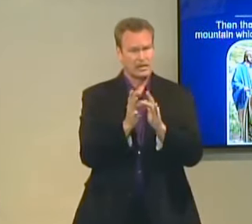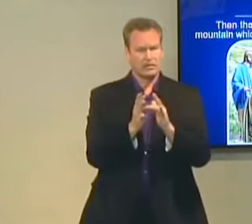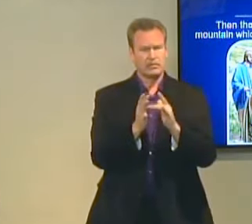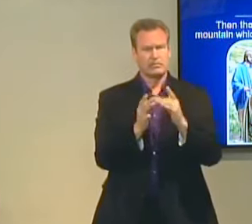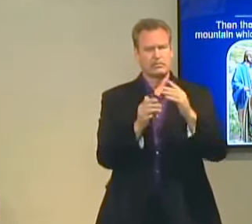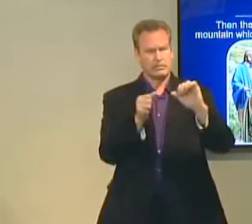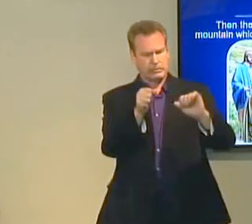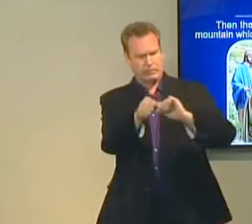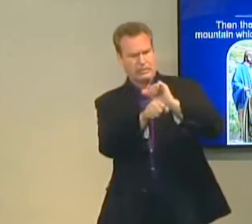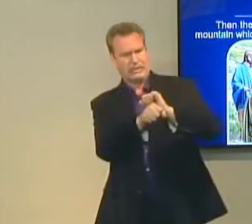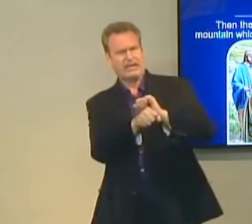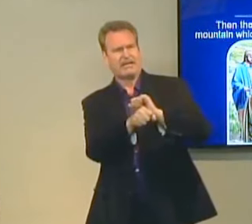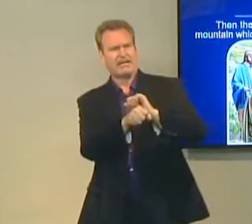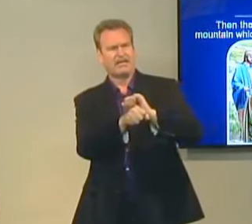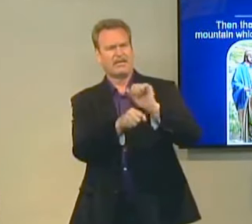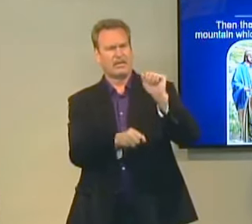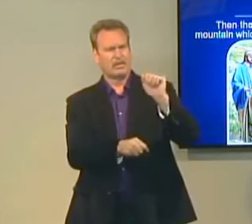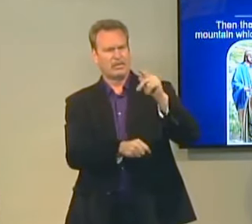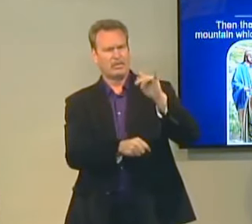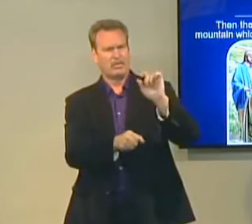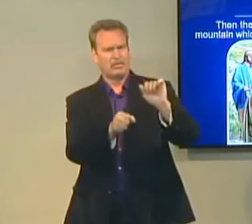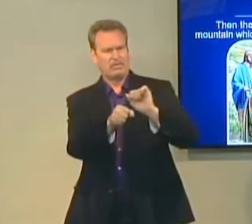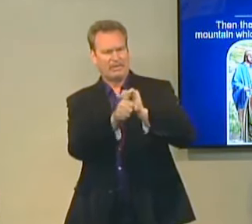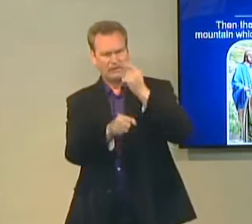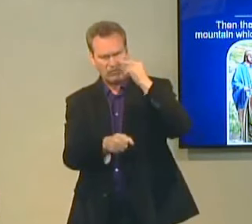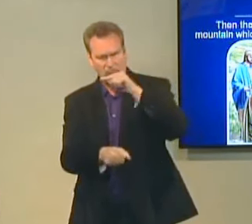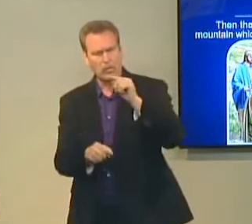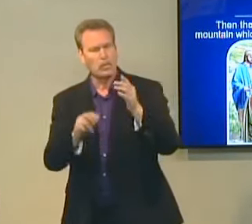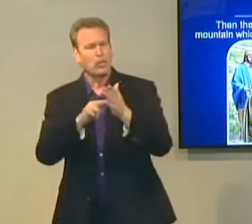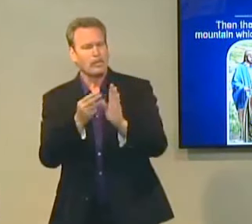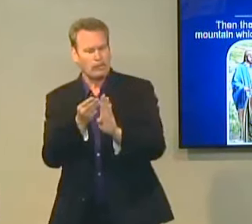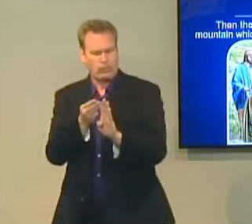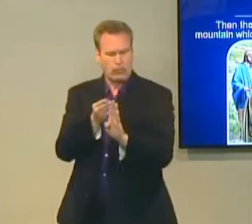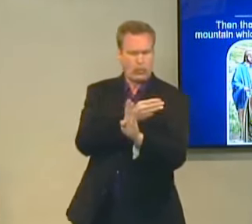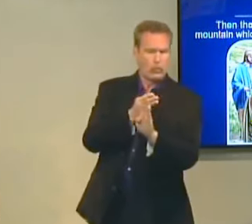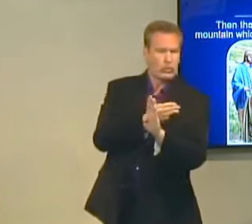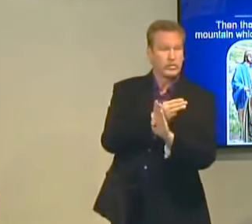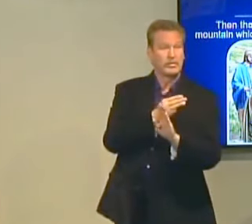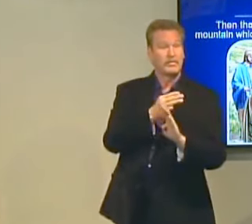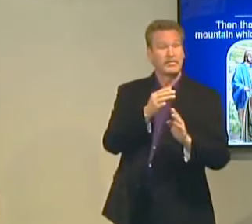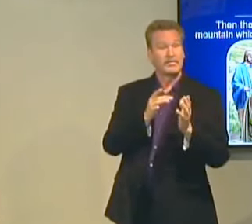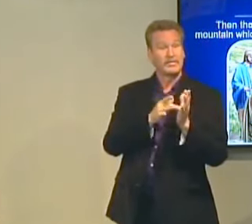So it's interesting. That Jesus. It says. He had appointed. For them. And that meant. That before.